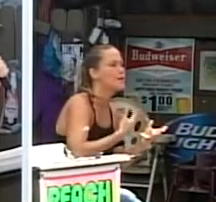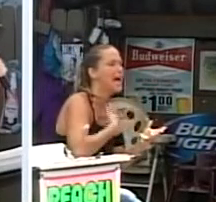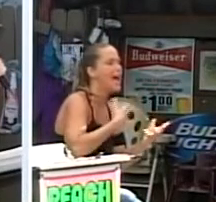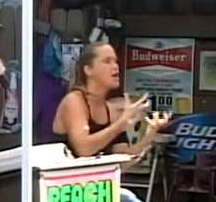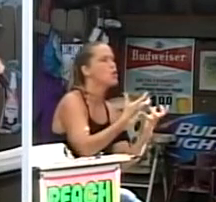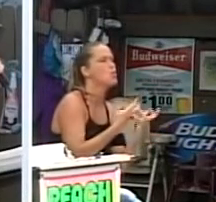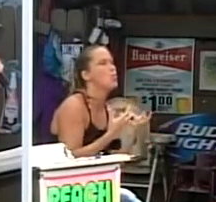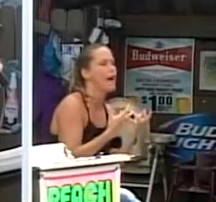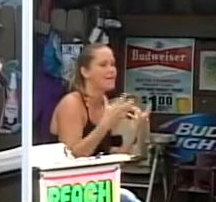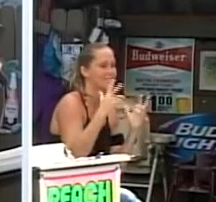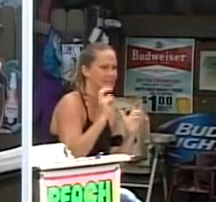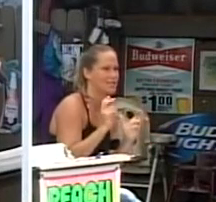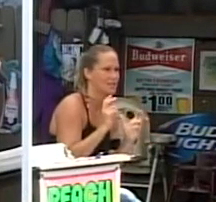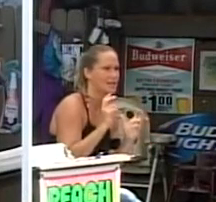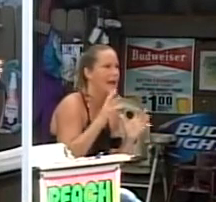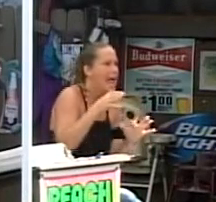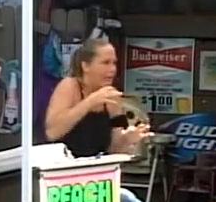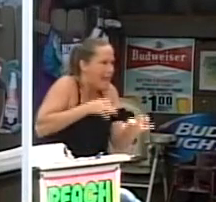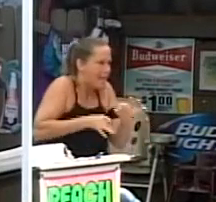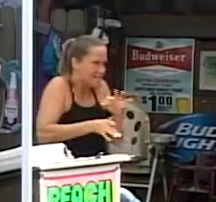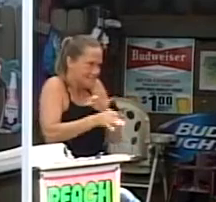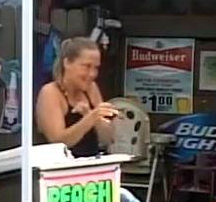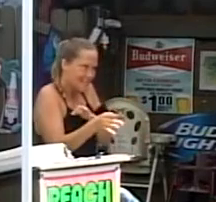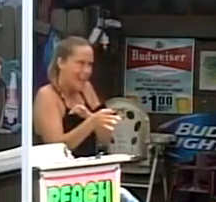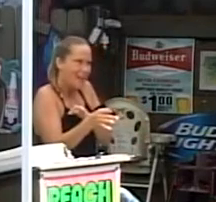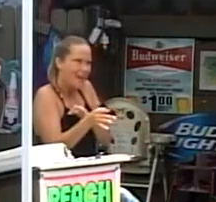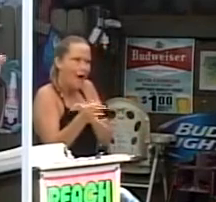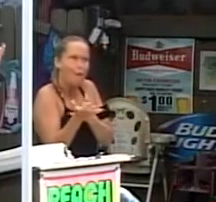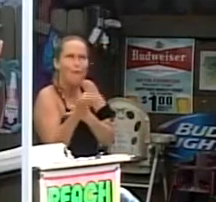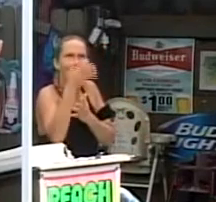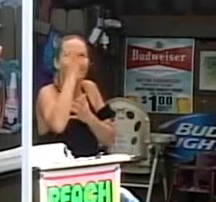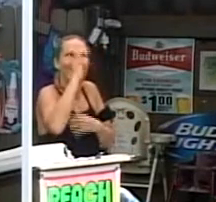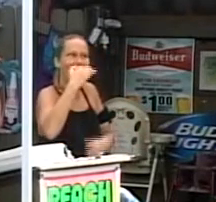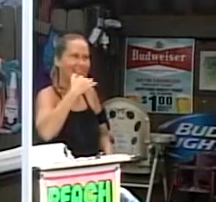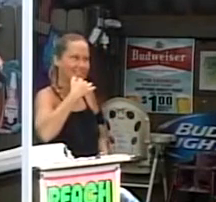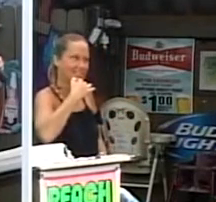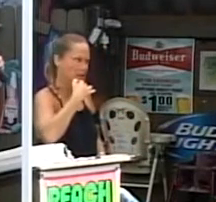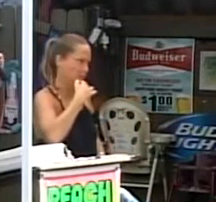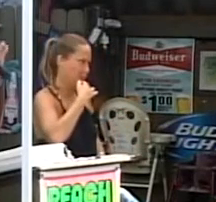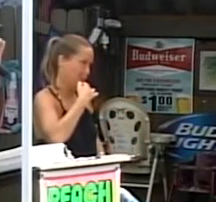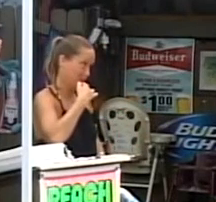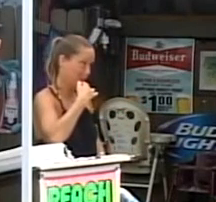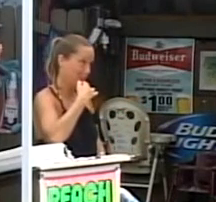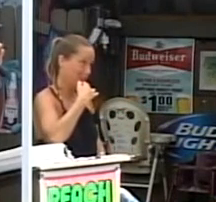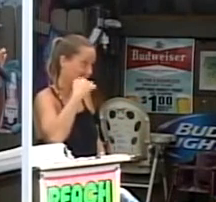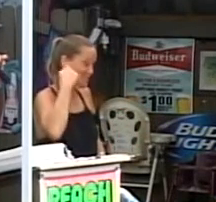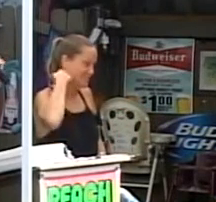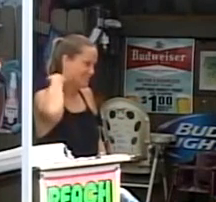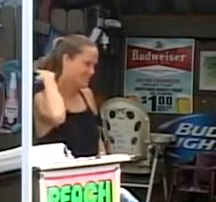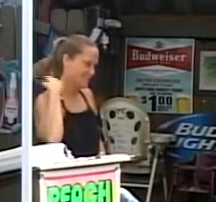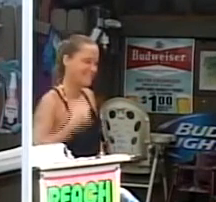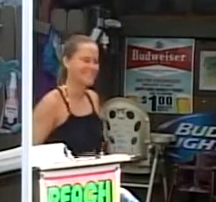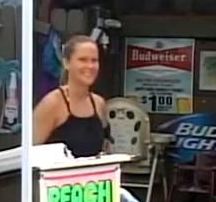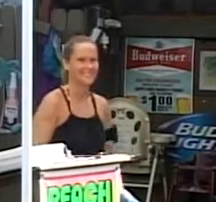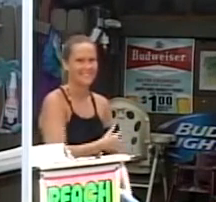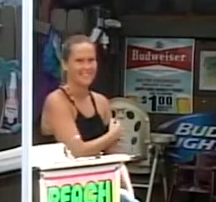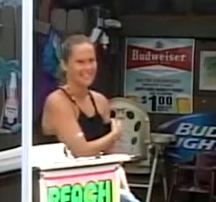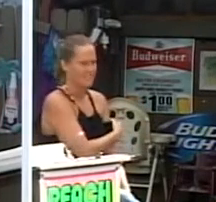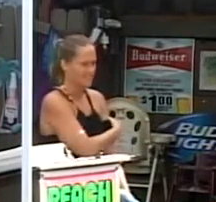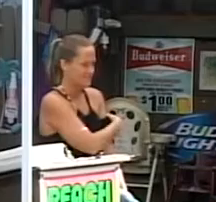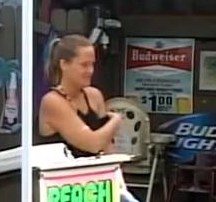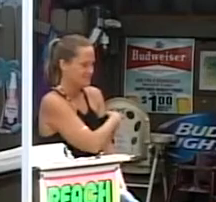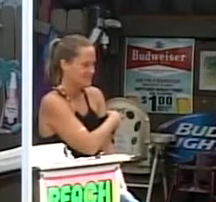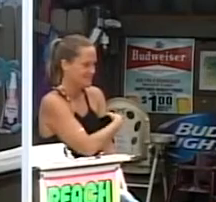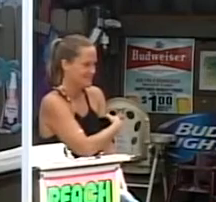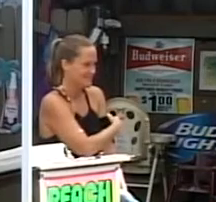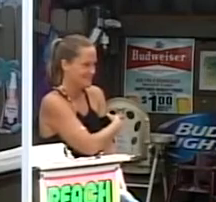easier, trust me, 11 years ago for me to go, nah, I don't think God's called. I'm not called to that. I love that one. I'm not called to